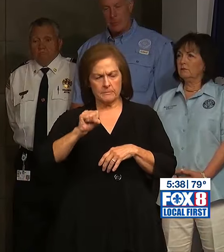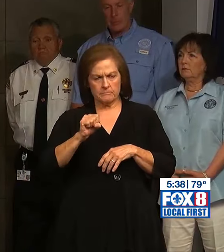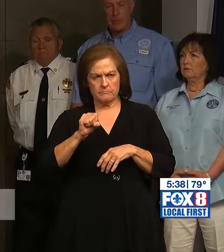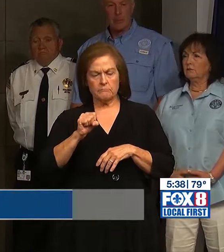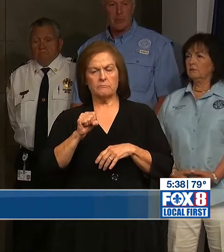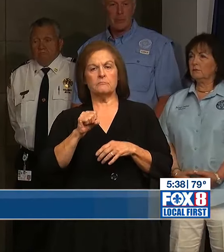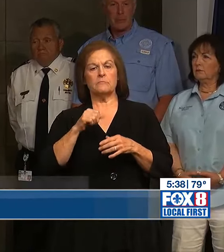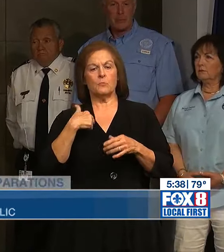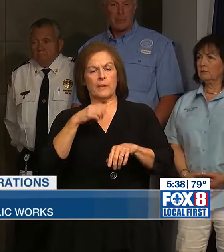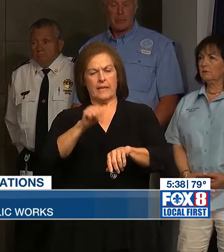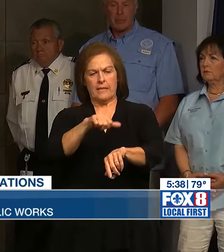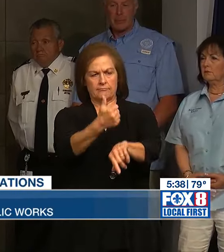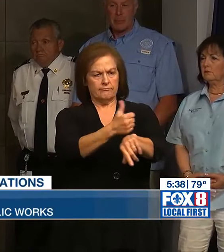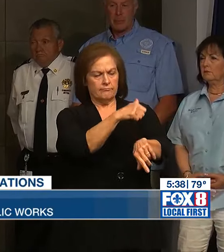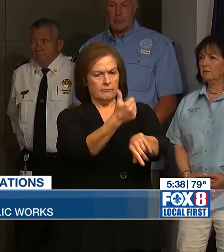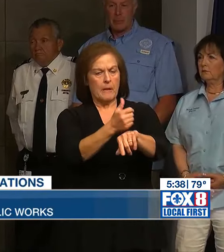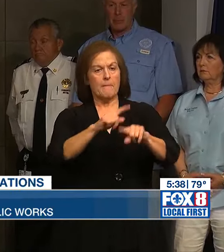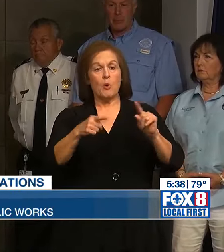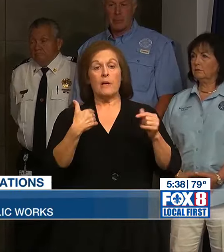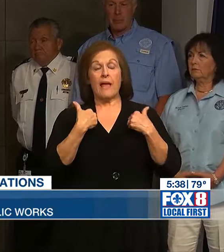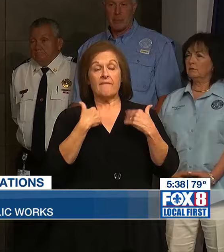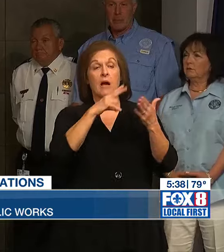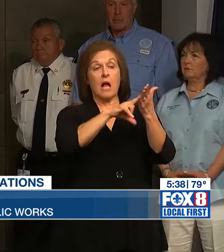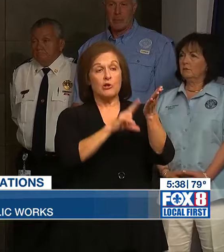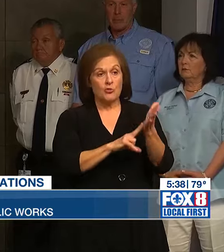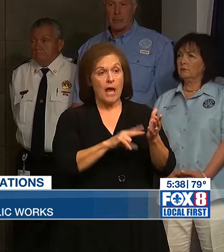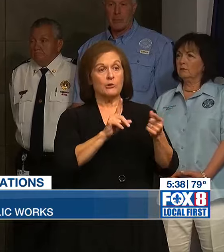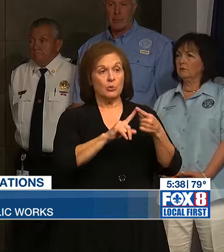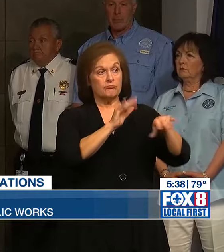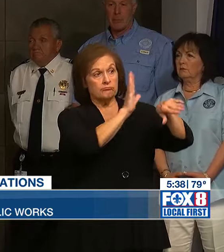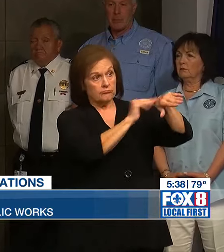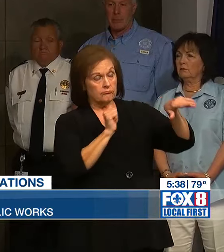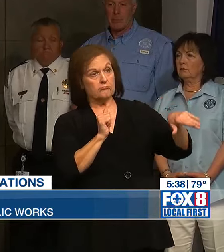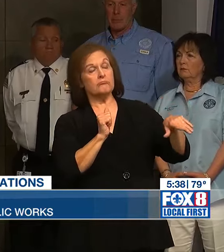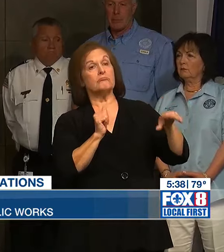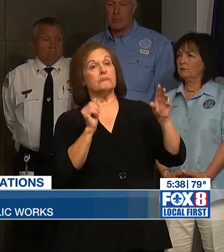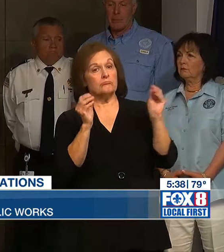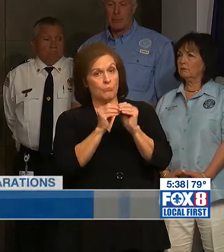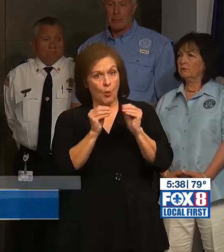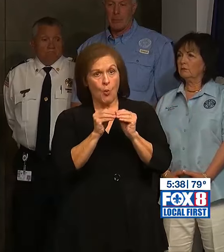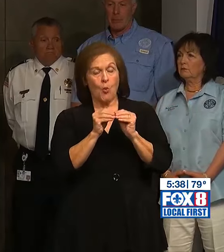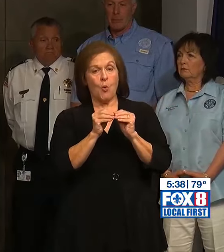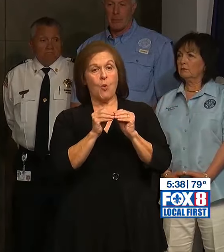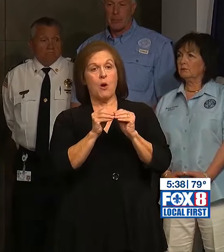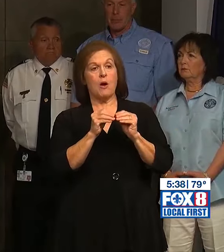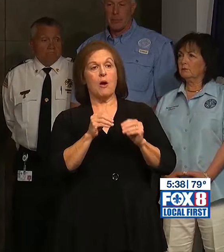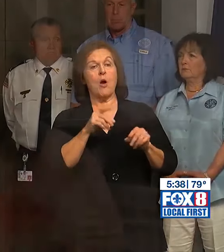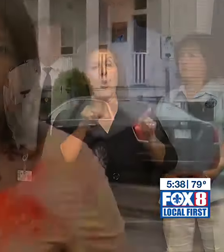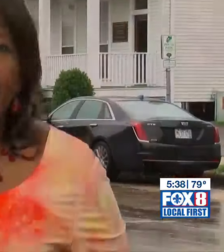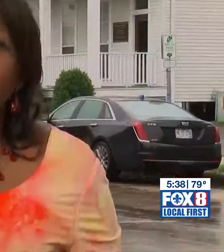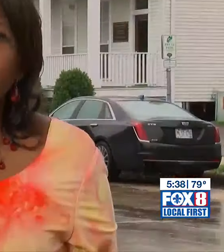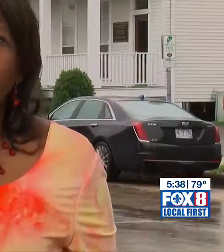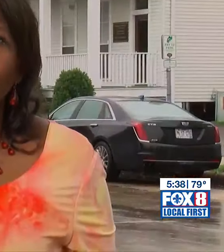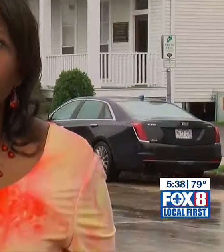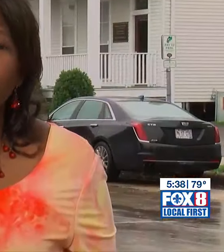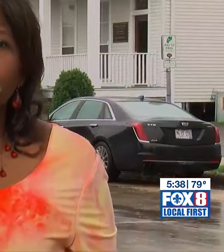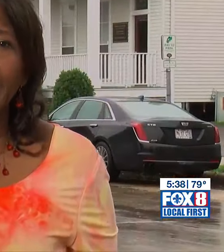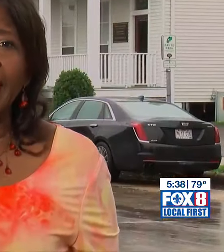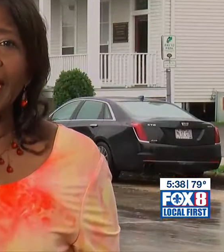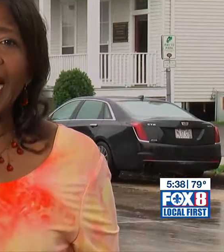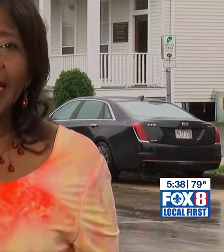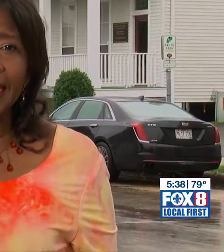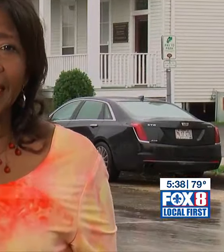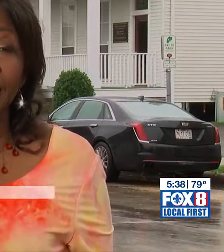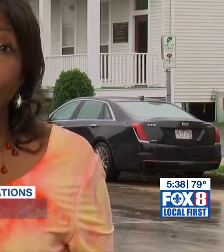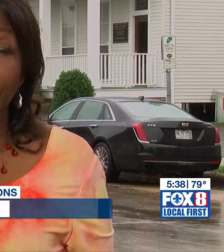as necessary, but we have contracts to get more generators, more portable pumps, and also vacuum trucks. Unlike when